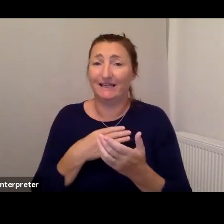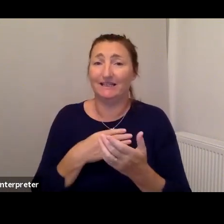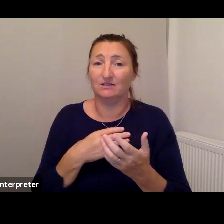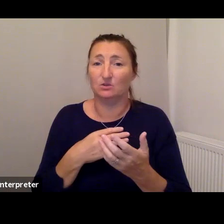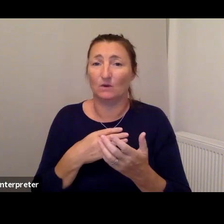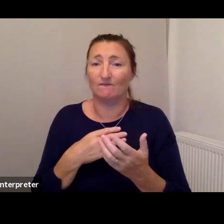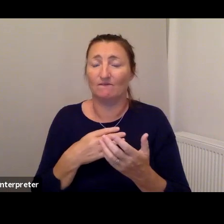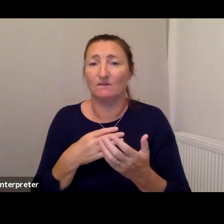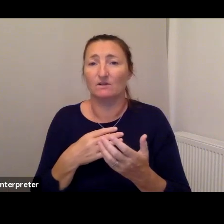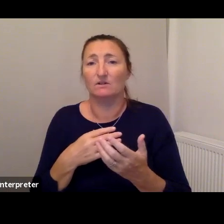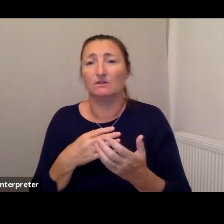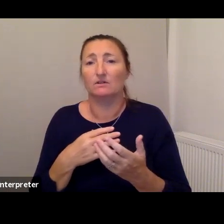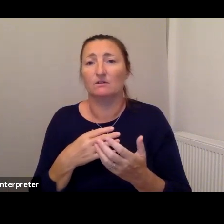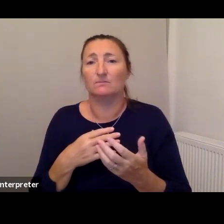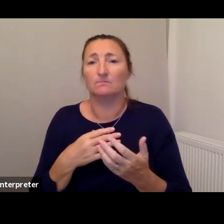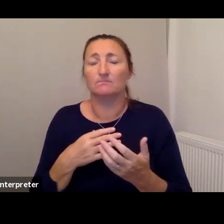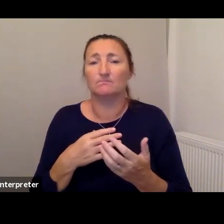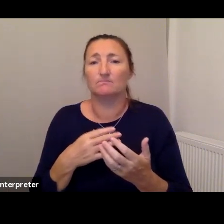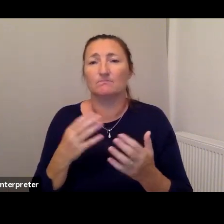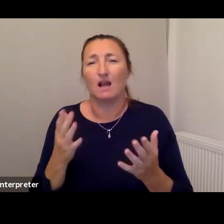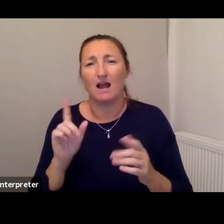Yes, okay. Well,